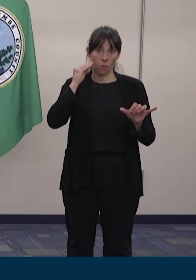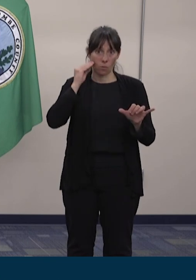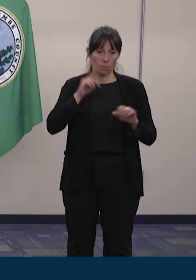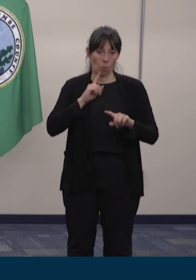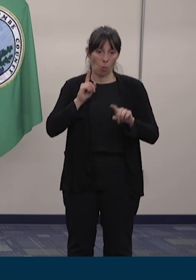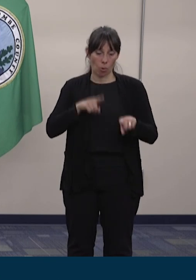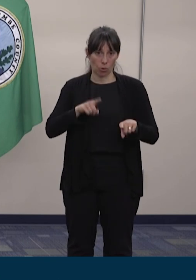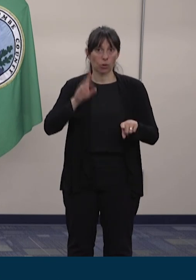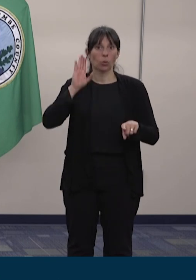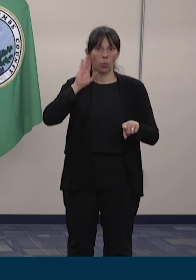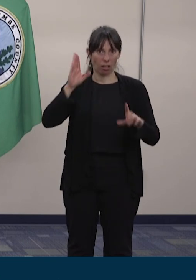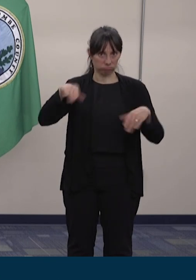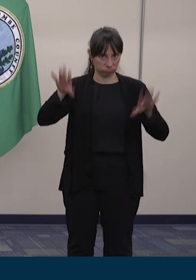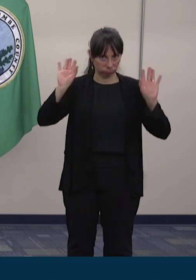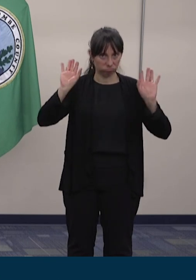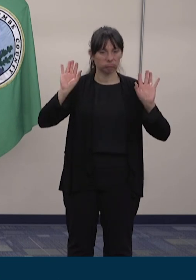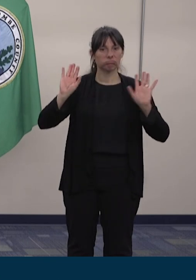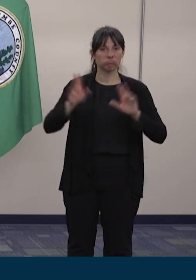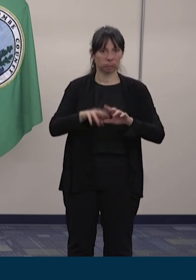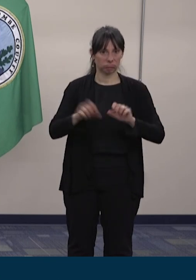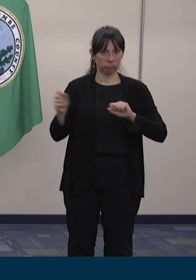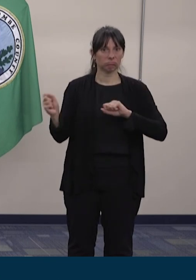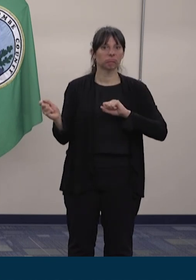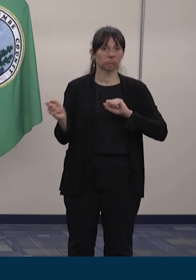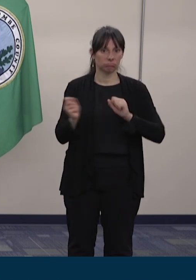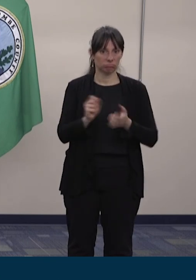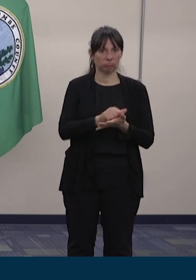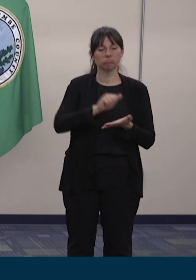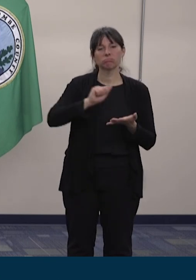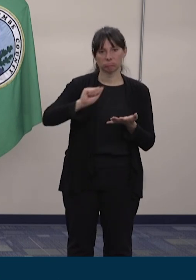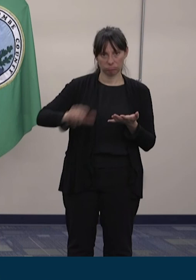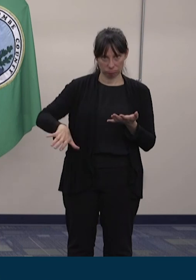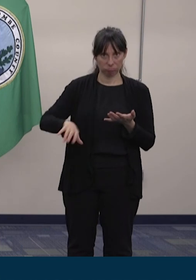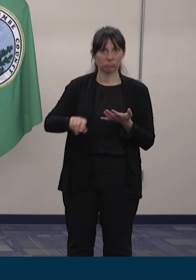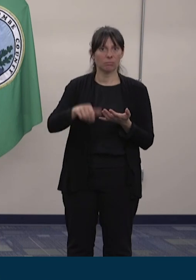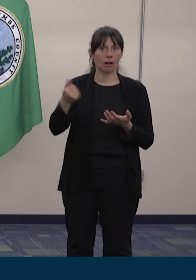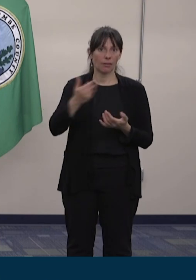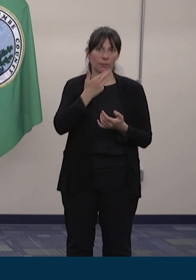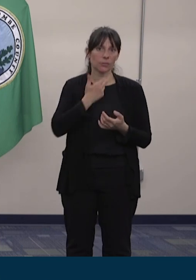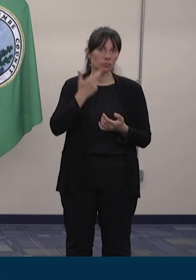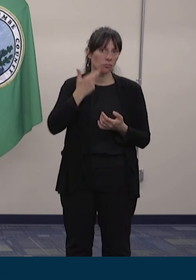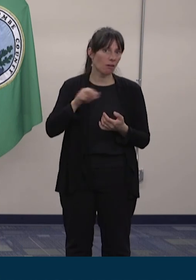el gobernador and limited quitará opening el of restaurants manténgase en and other casa businesses, y